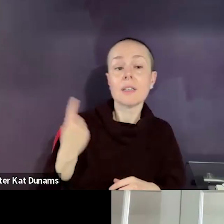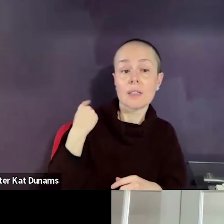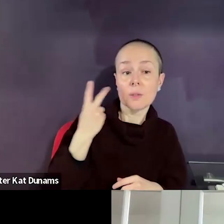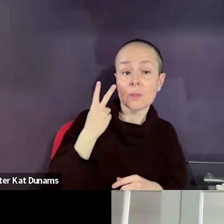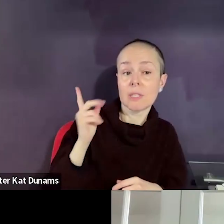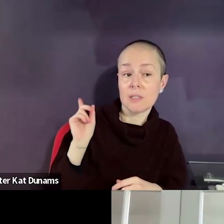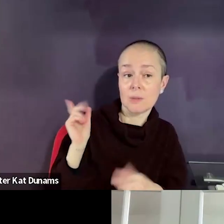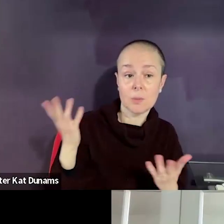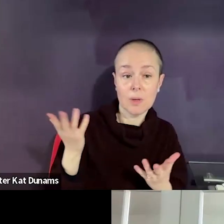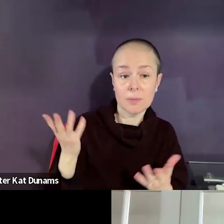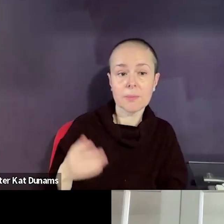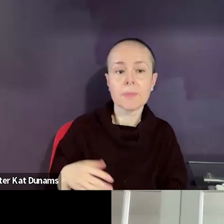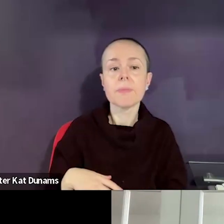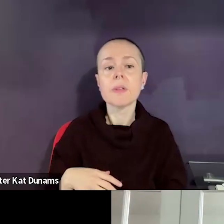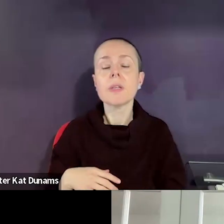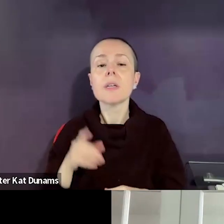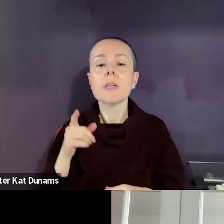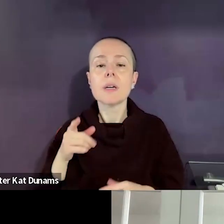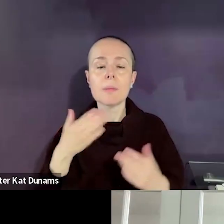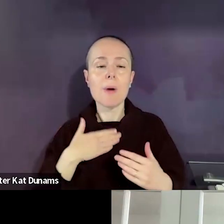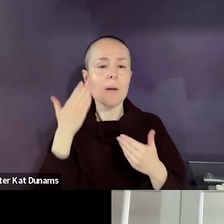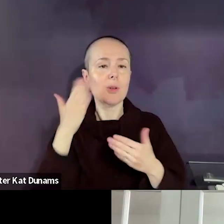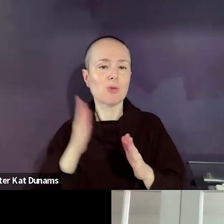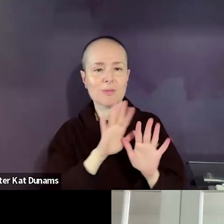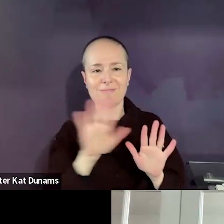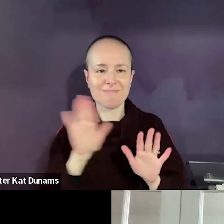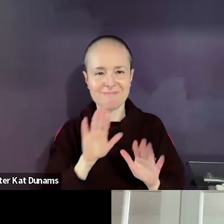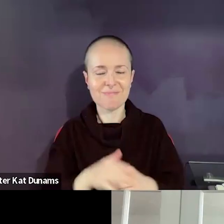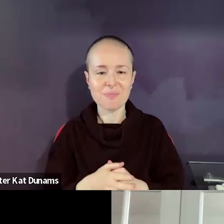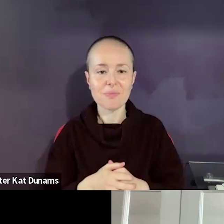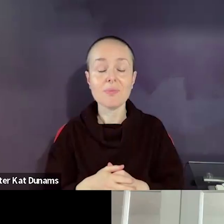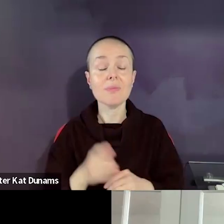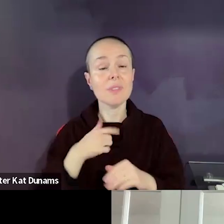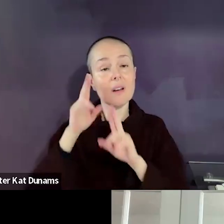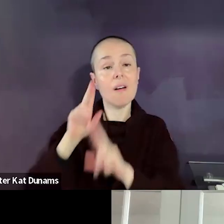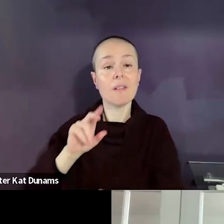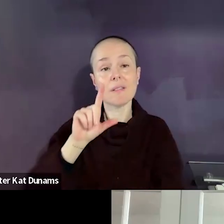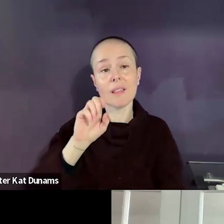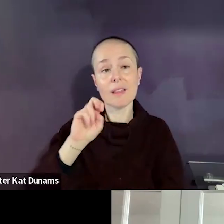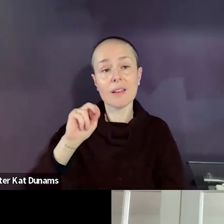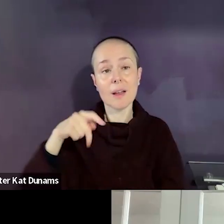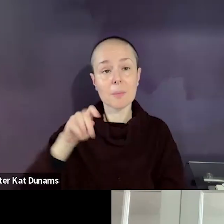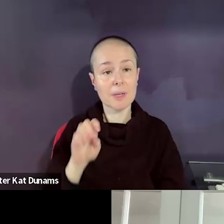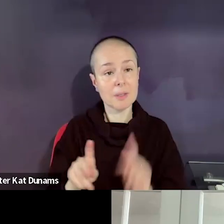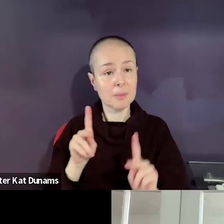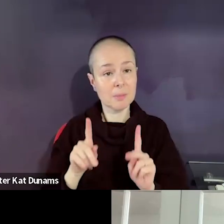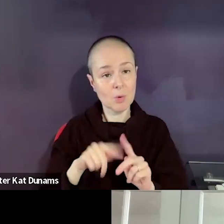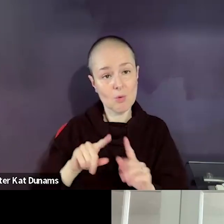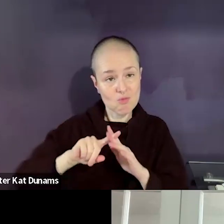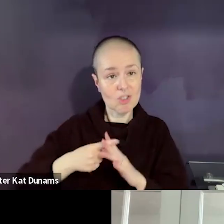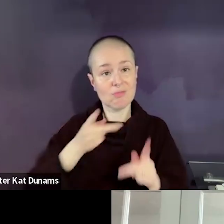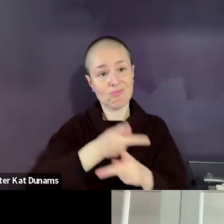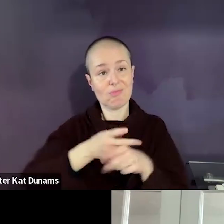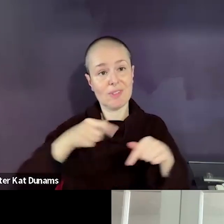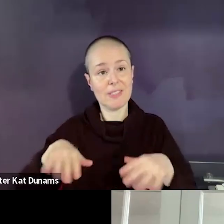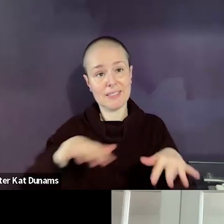see scenes from my bedroom. I honor the Lenape people as the original caretakers of this land from where I'm calling.